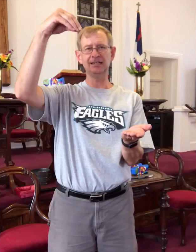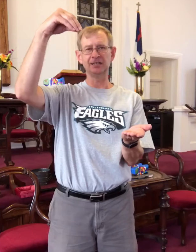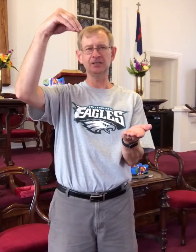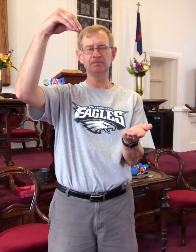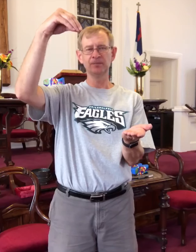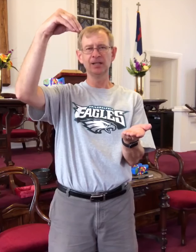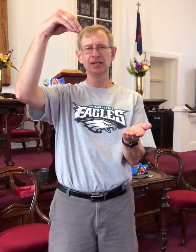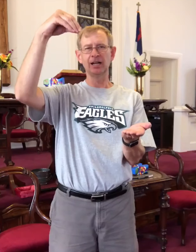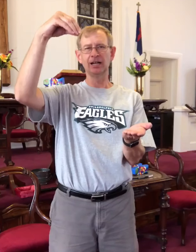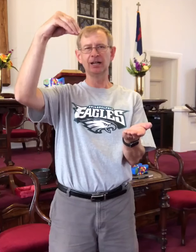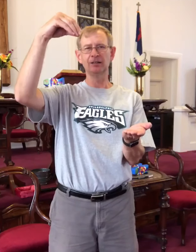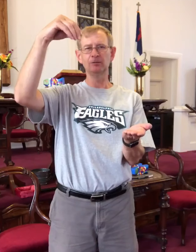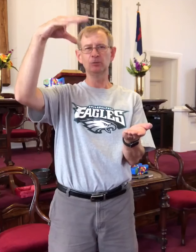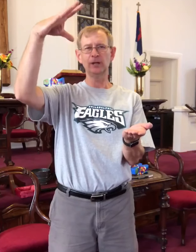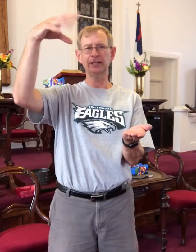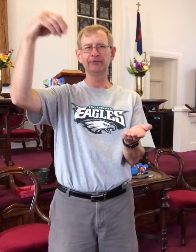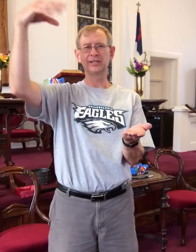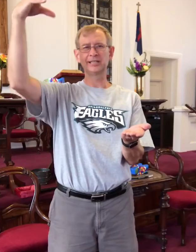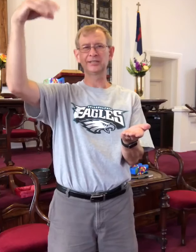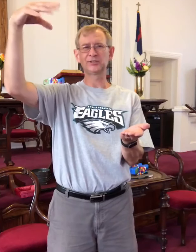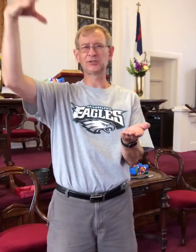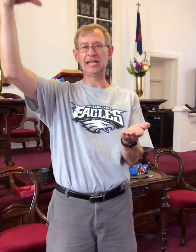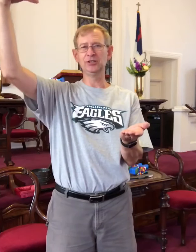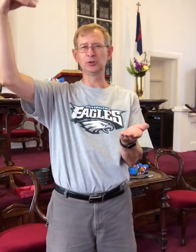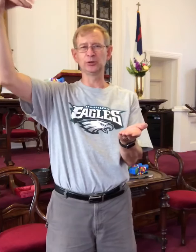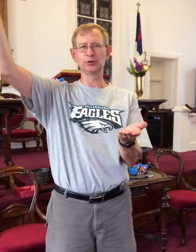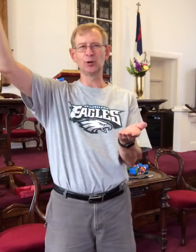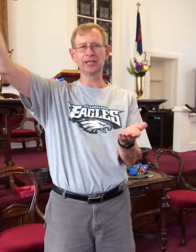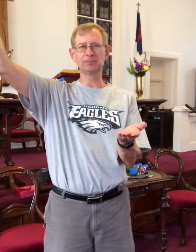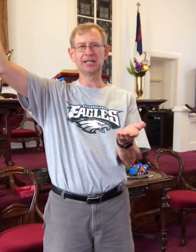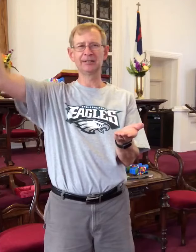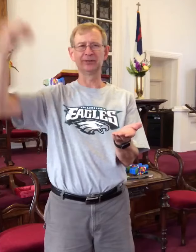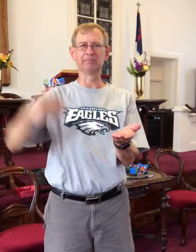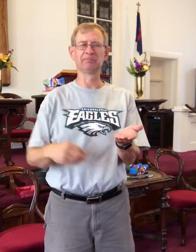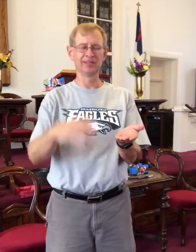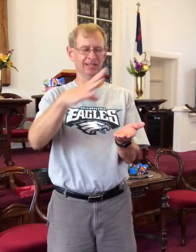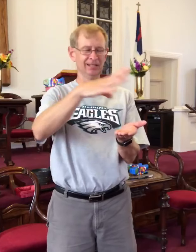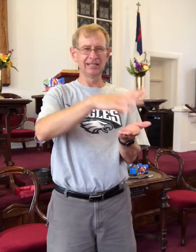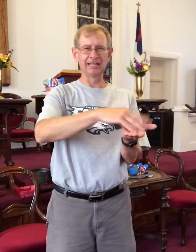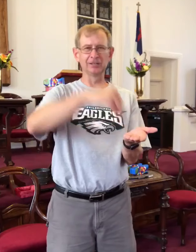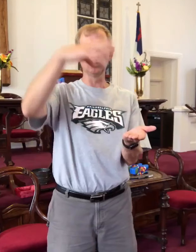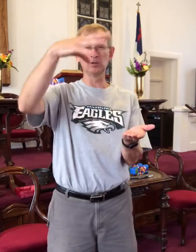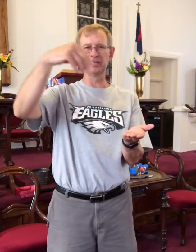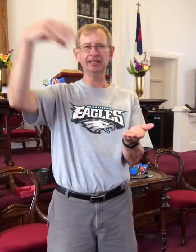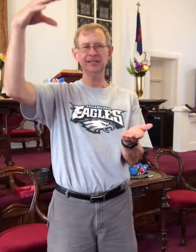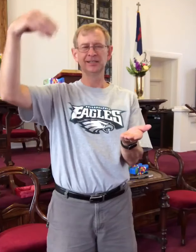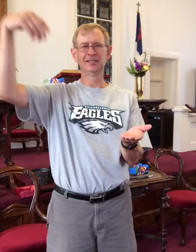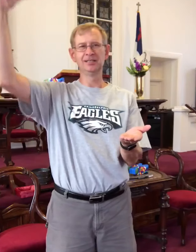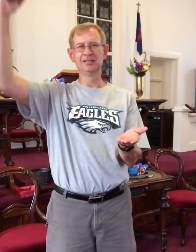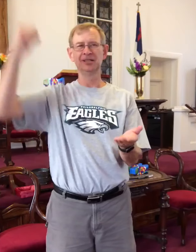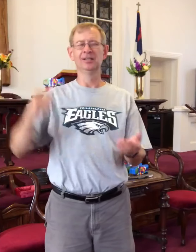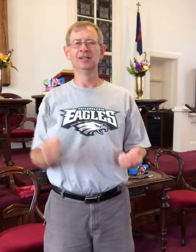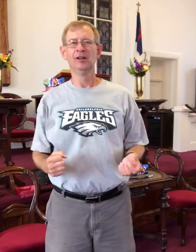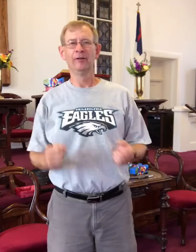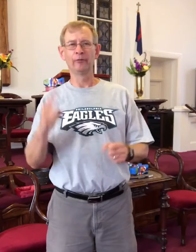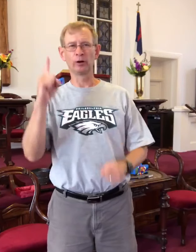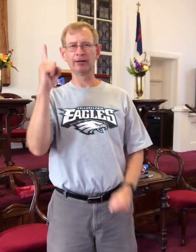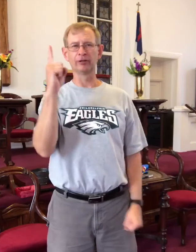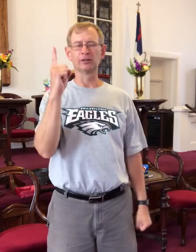air, wave like it's angels going up to heaven. And glory forever.